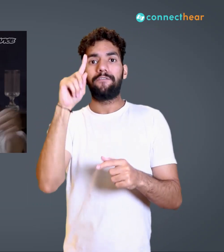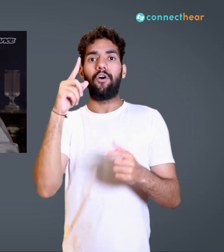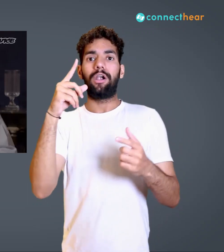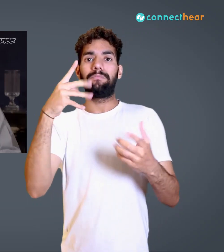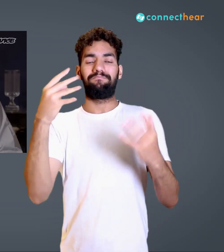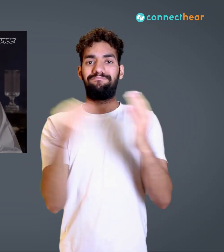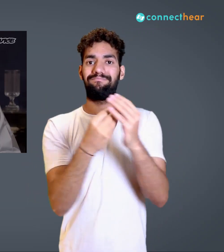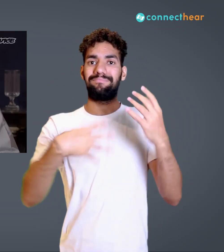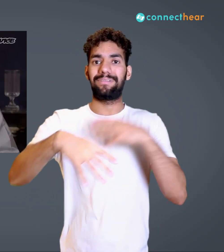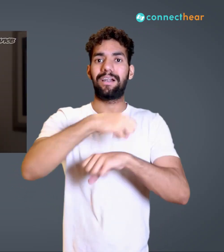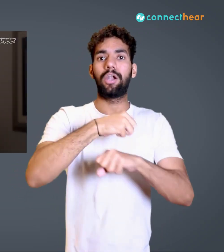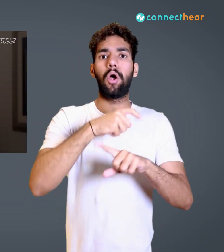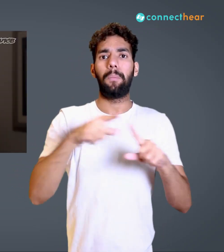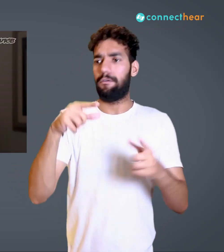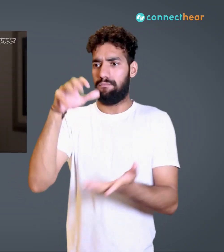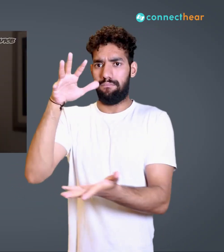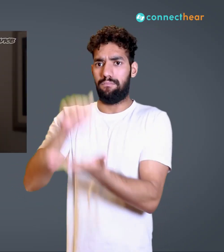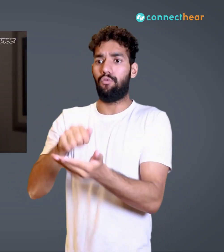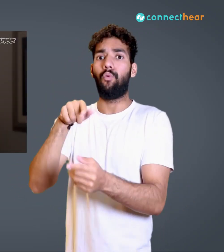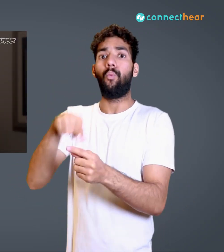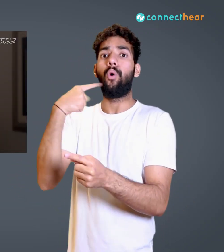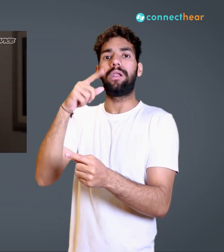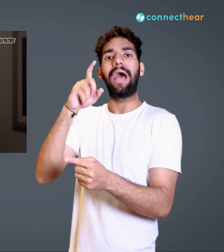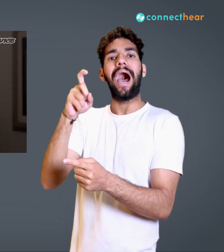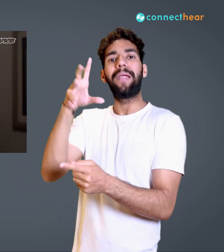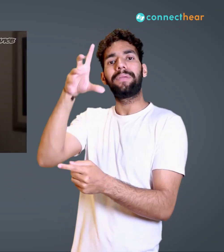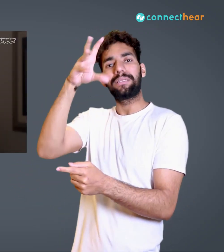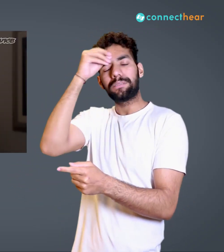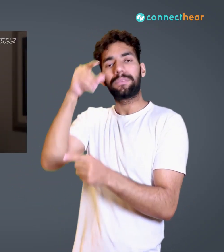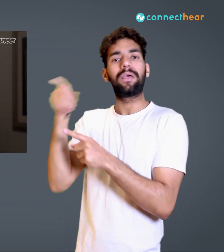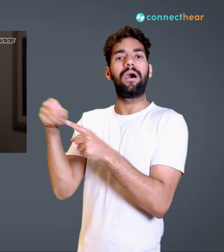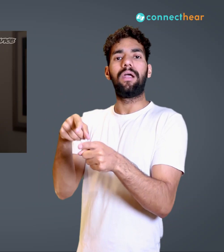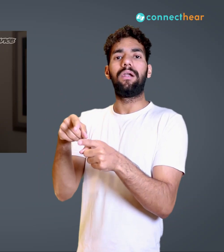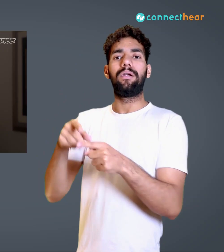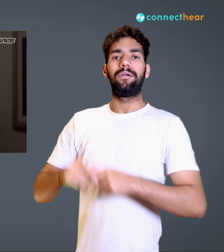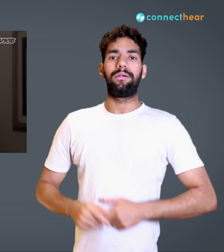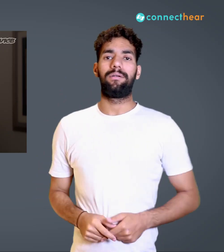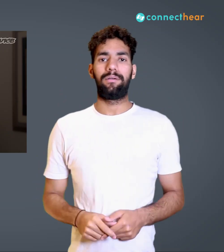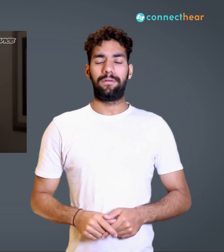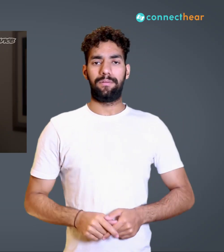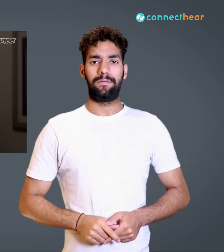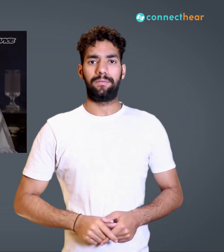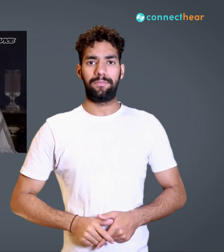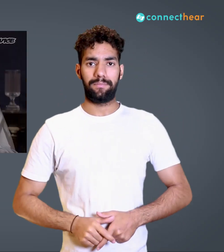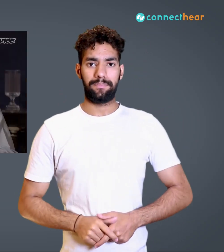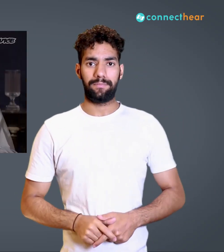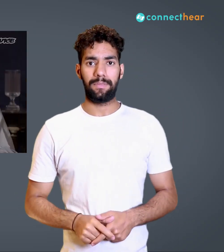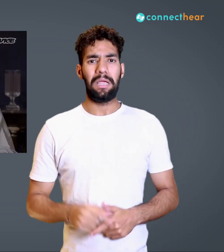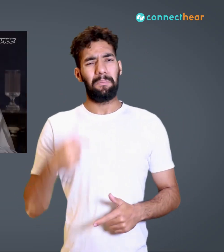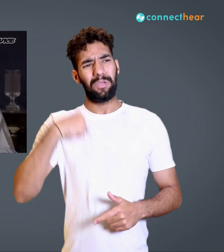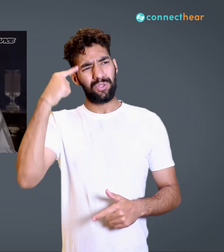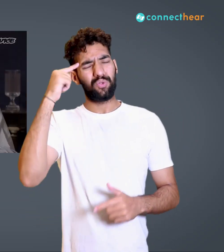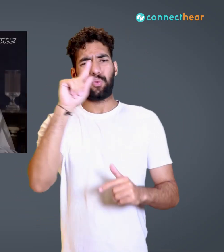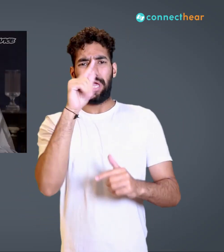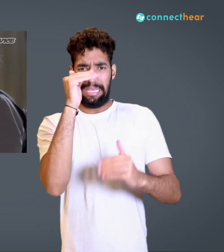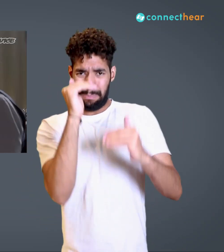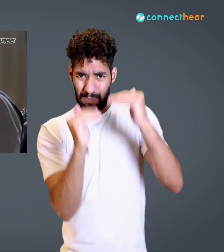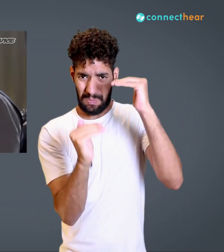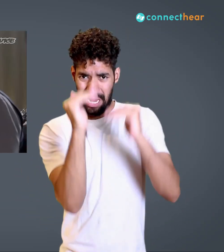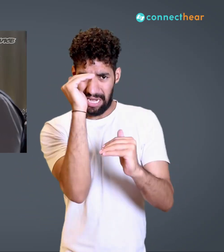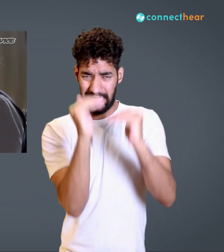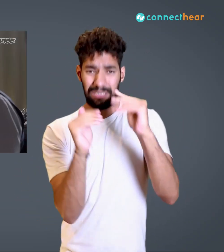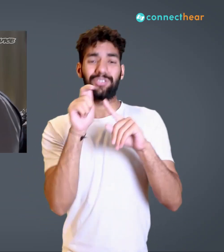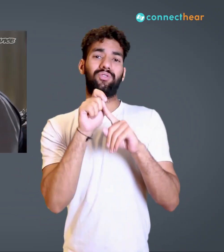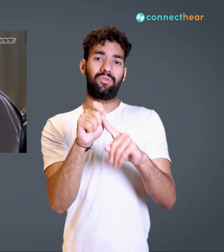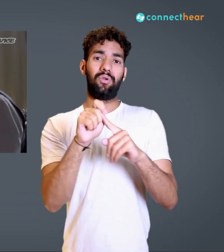was controlled by the army chief. Do you not feel like it needs to be dismantled in order to actually have a free and fair country, as you say? There needs to be a balance.